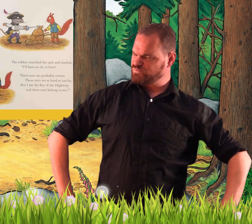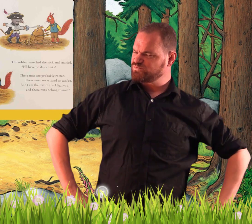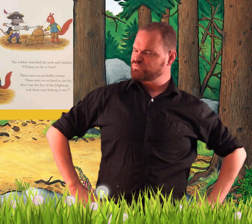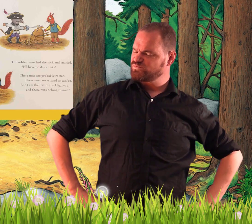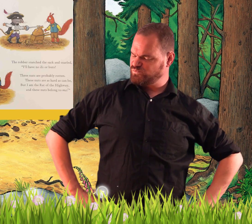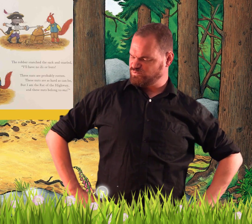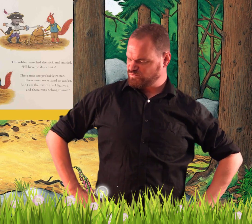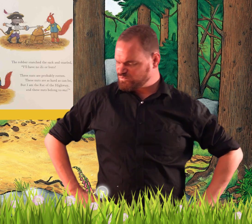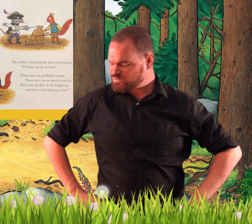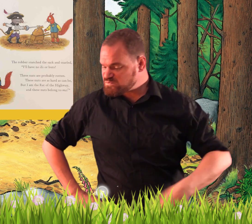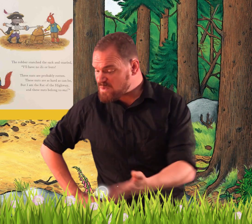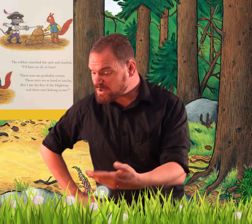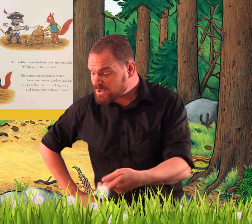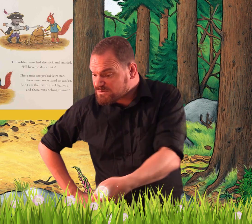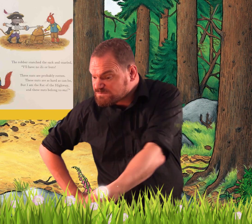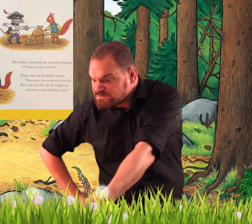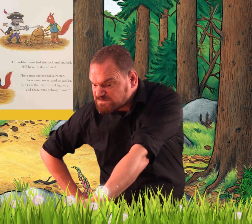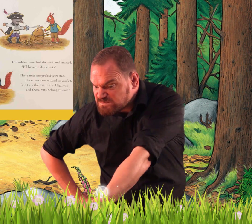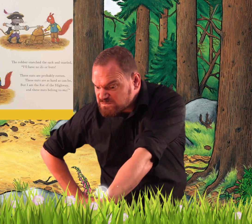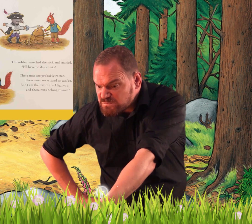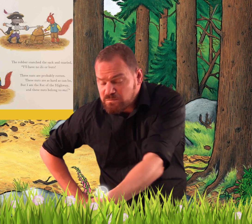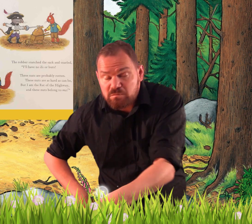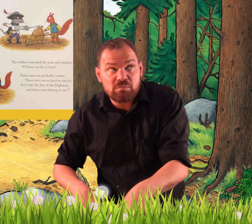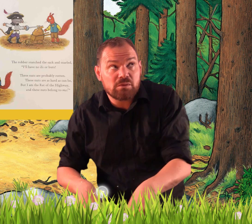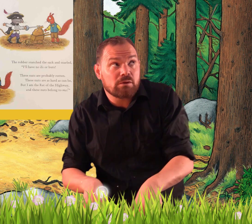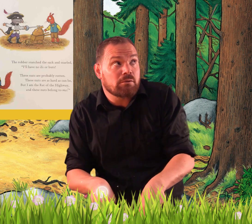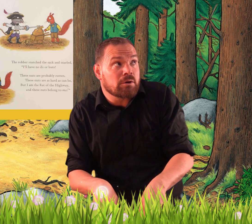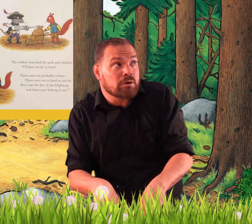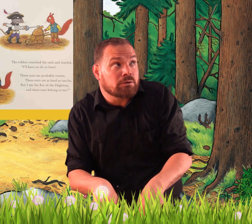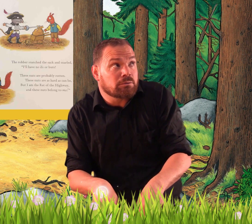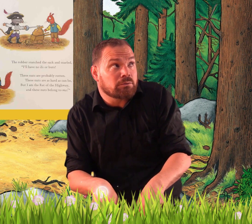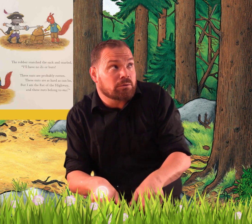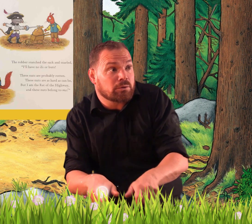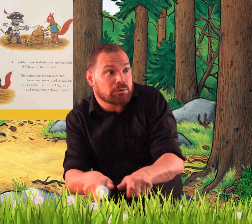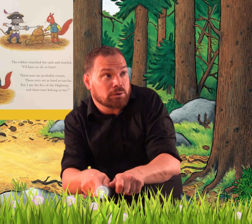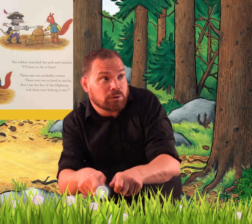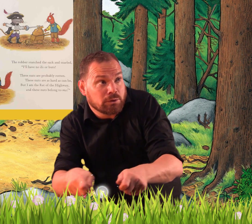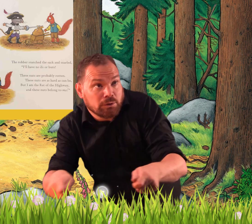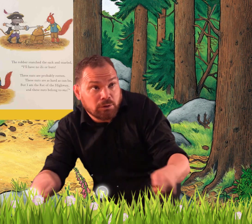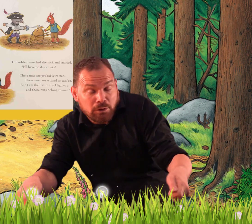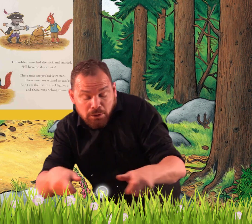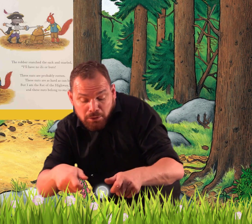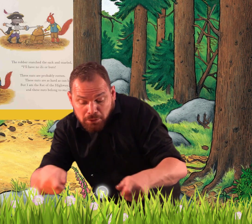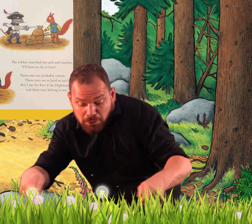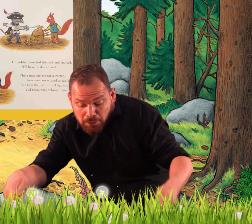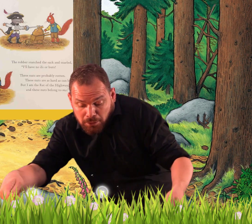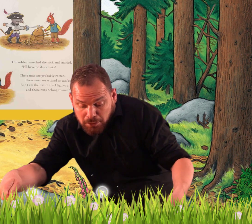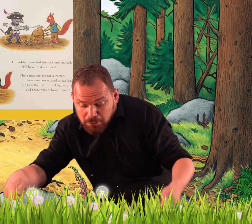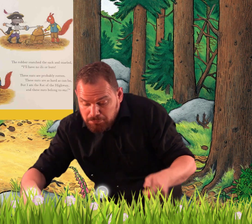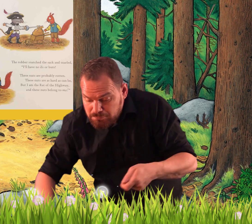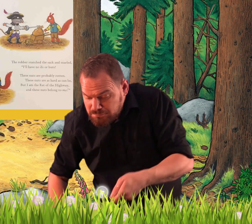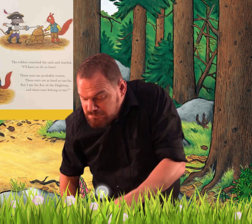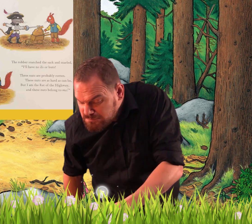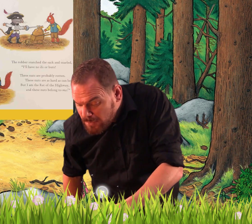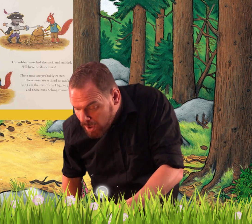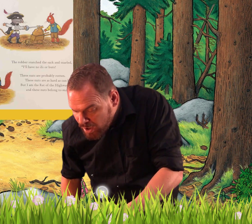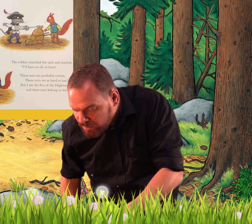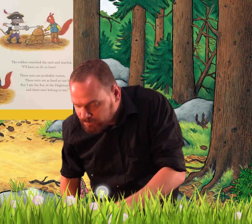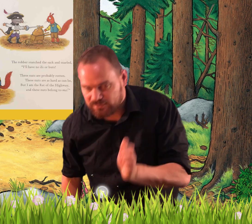highway rat." "Hand it over," ordered the highway rat. The squirrel uncovered his sack and pulled out